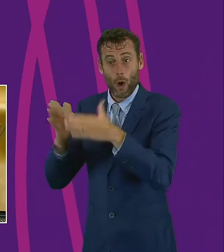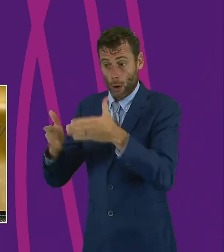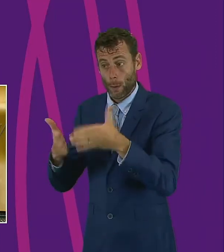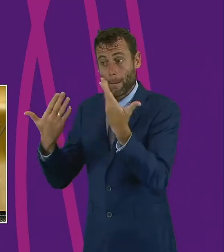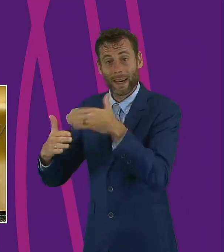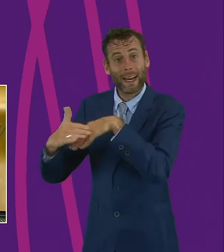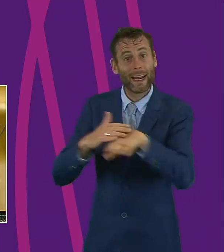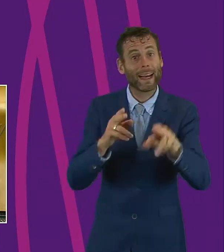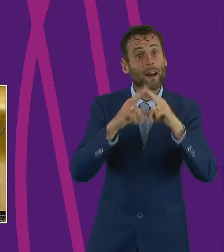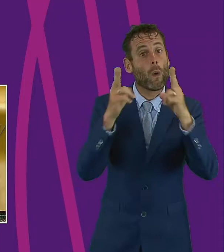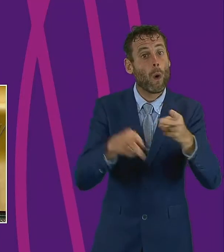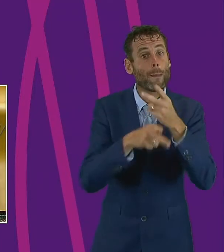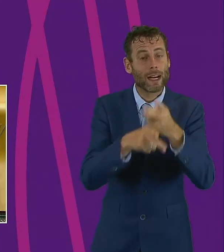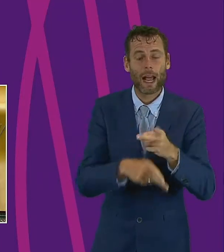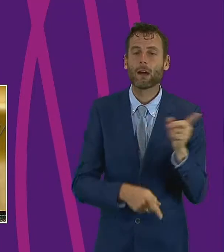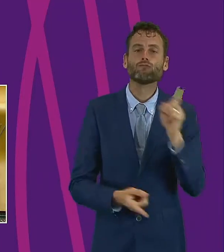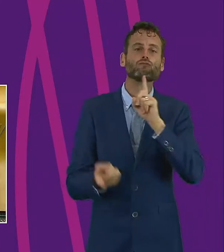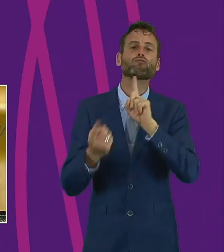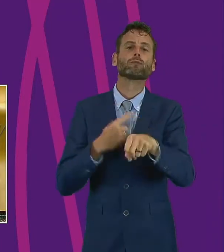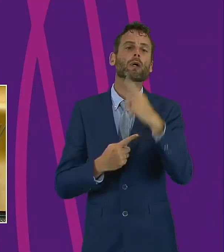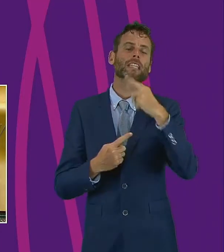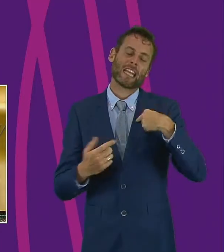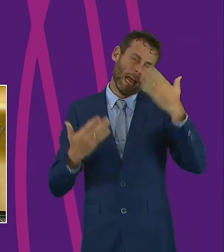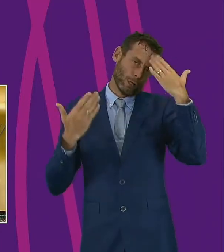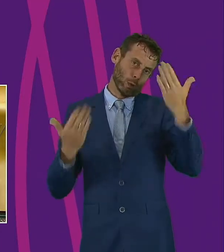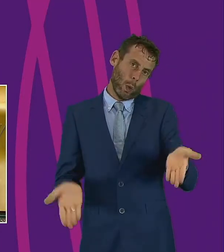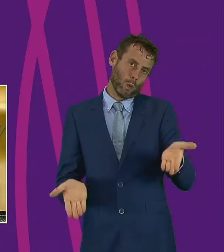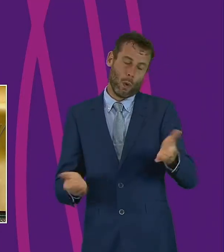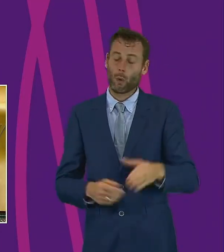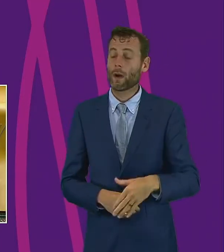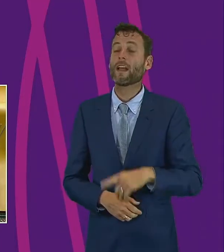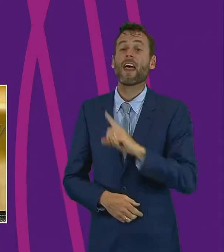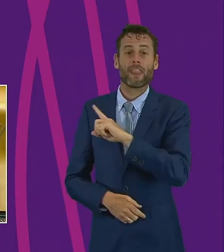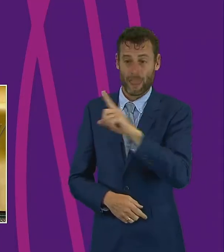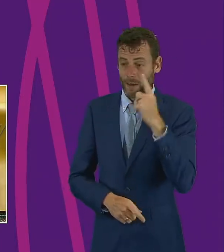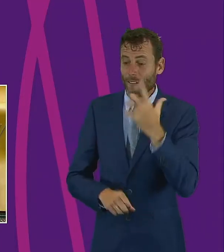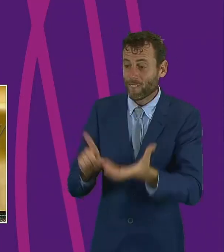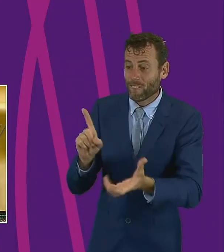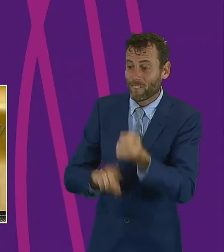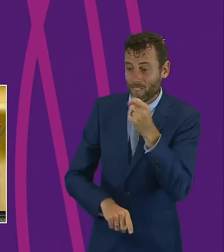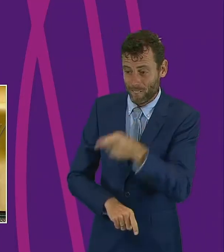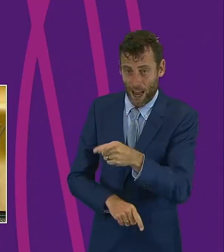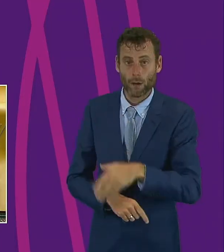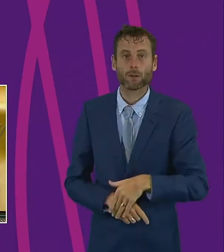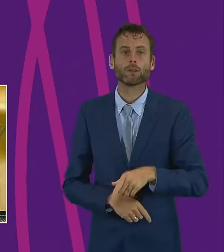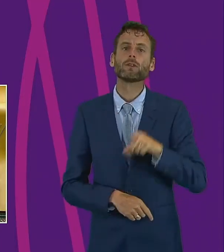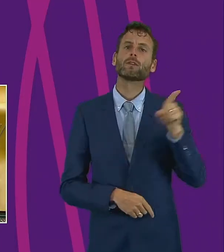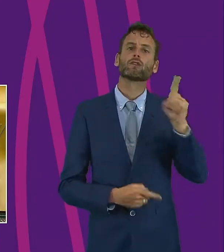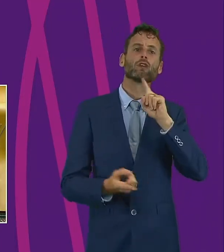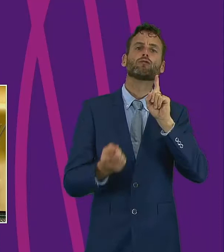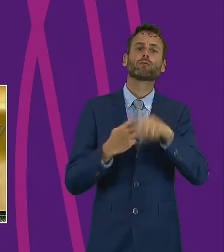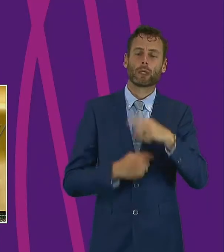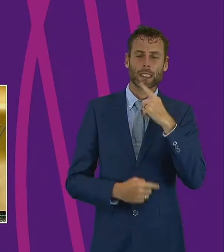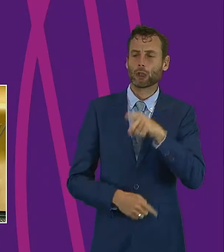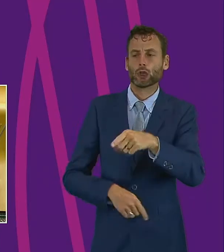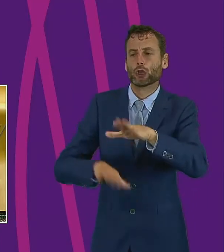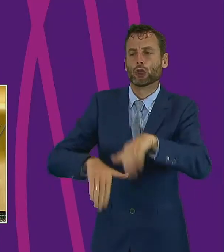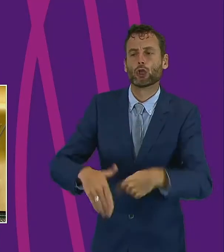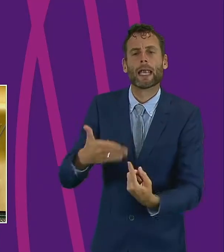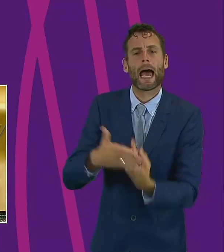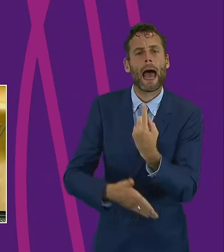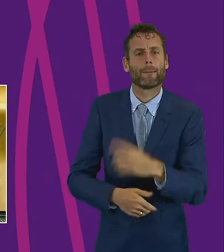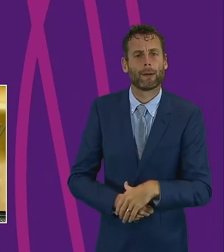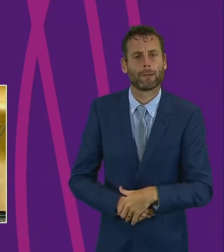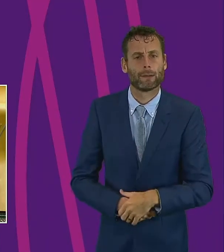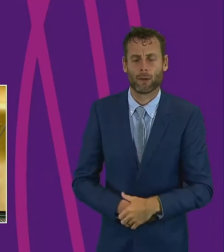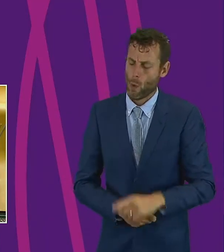Minister's Questions, and she said that it shouldn't happen. If ministers are being questioned, it shouldn't take a Sunday newspaper to